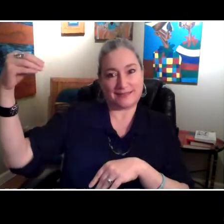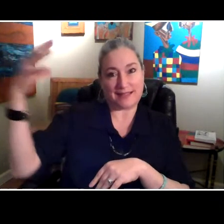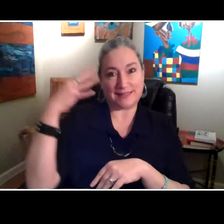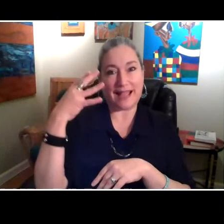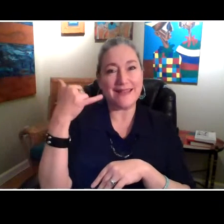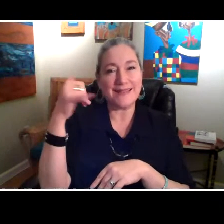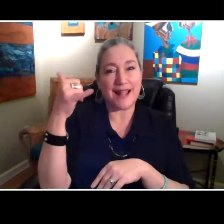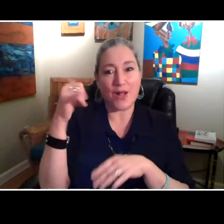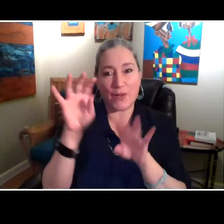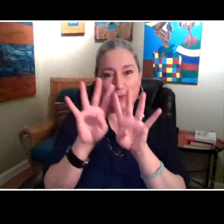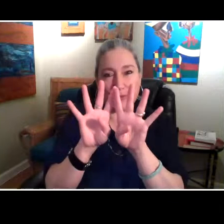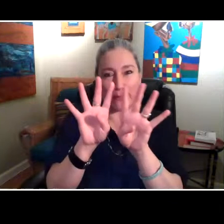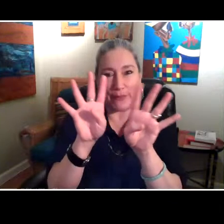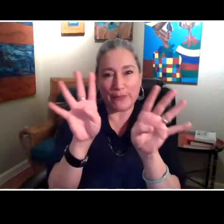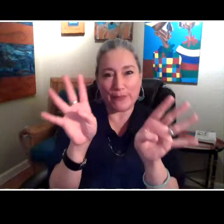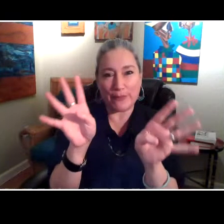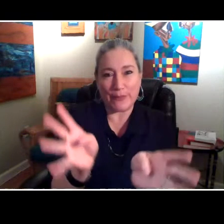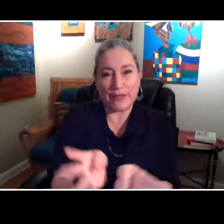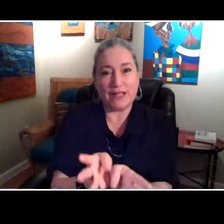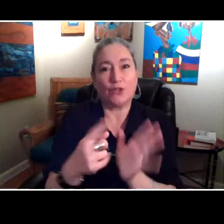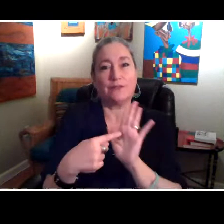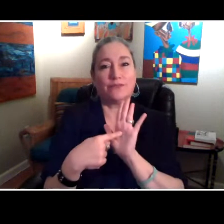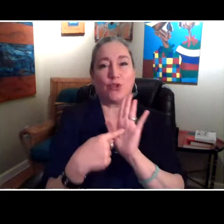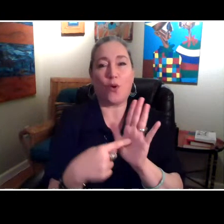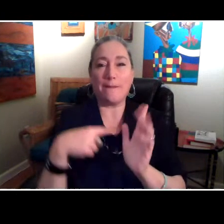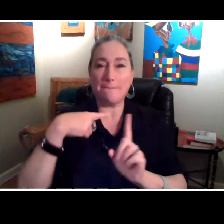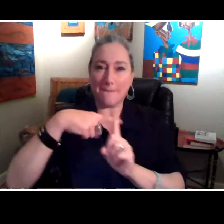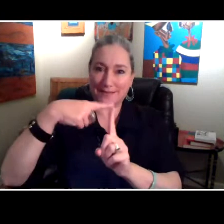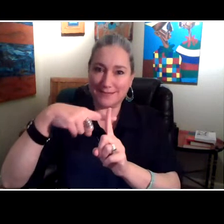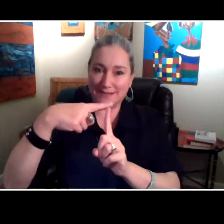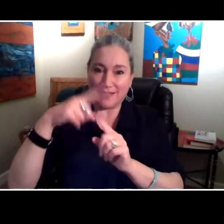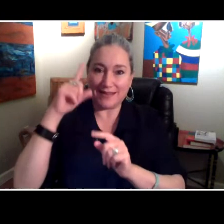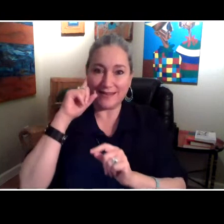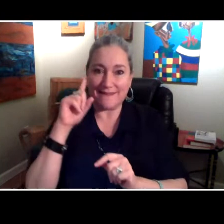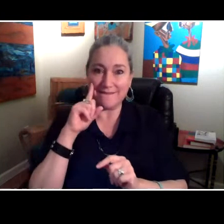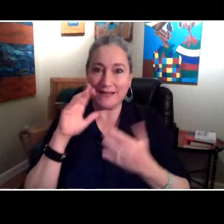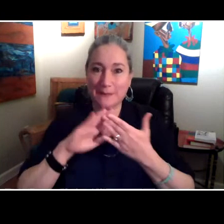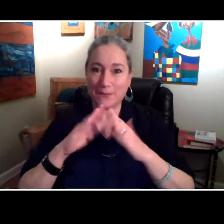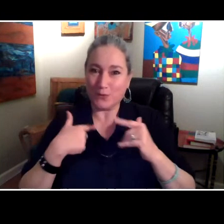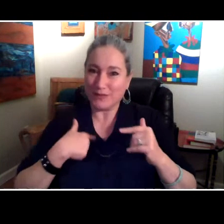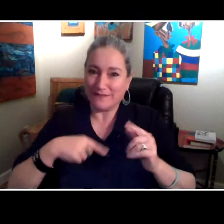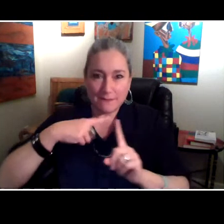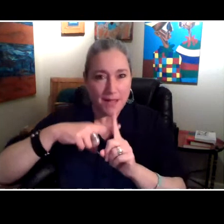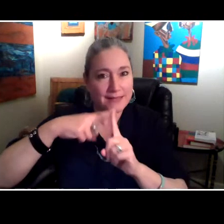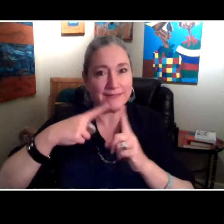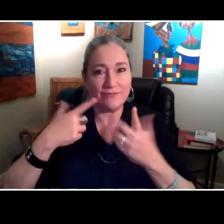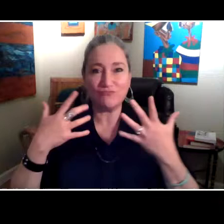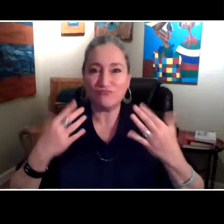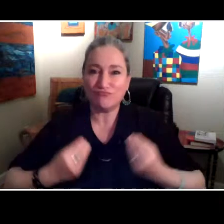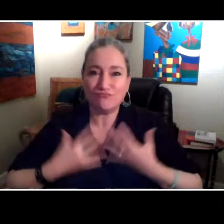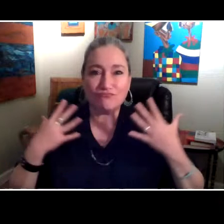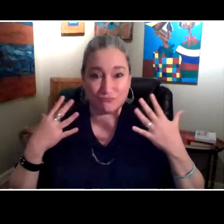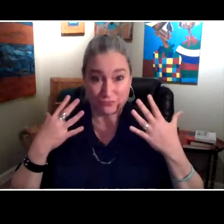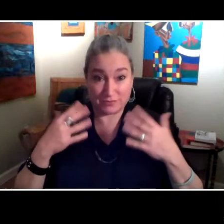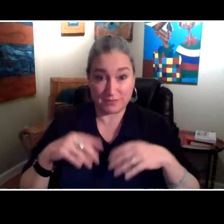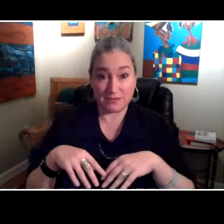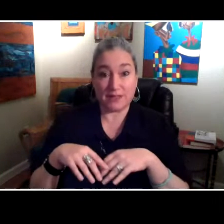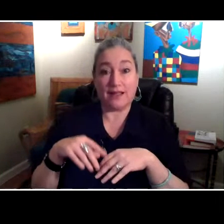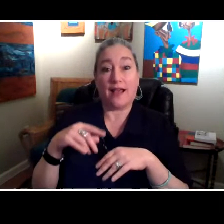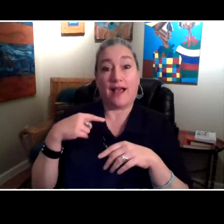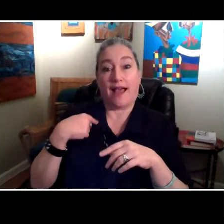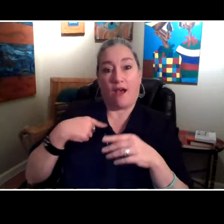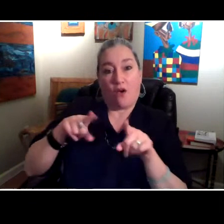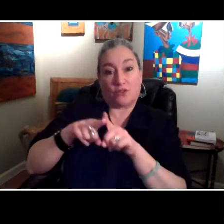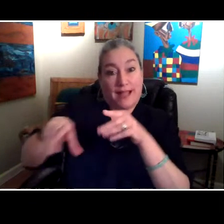look deeper into this and see the heart. Bella said, I added sunshine around the heart to represent the positivity of our